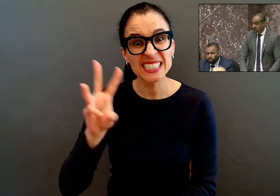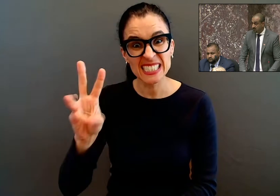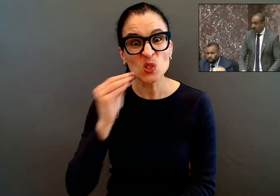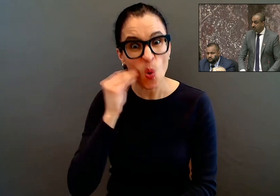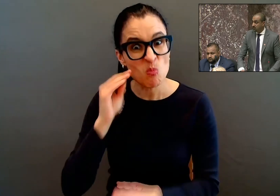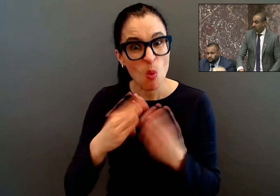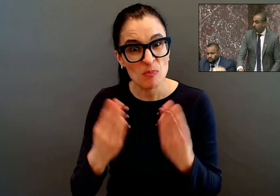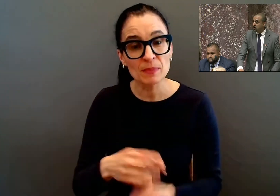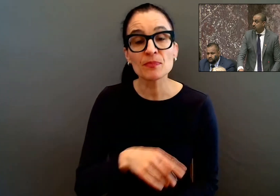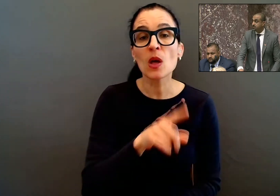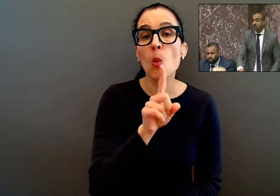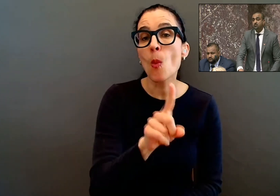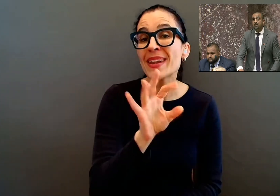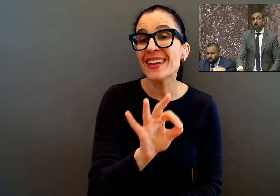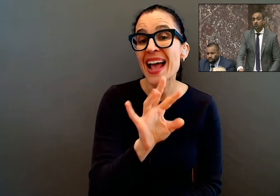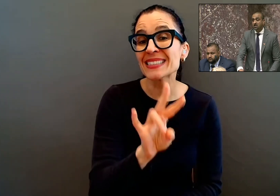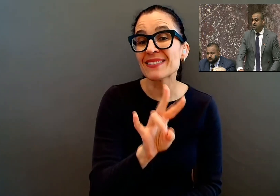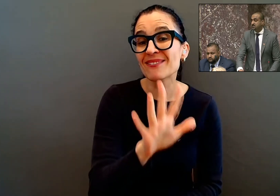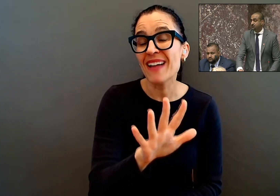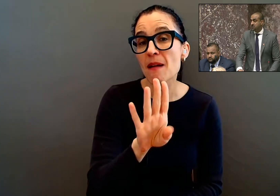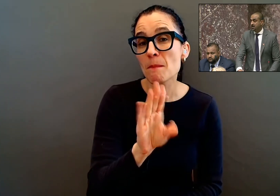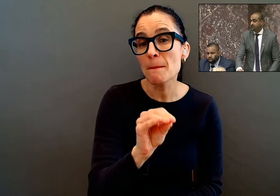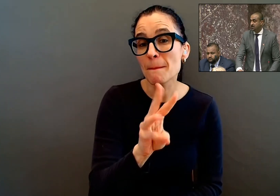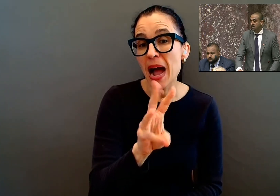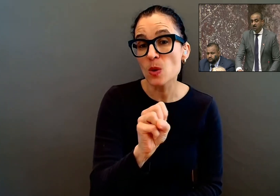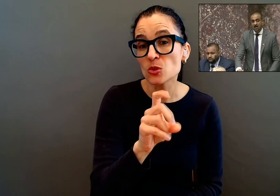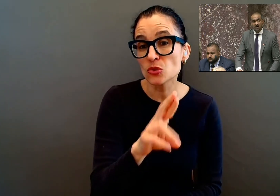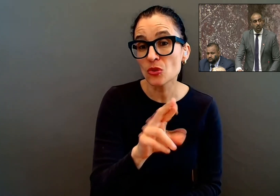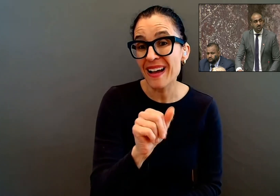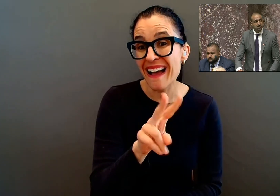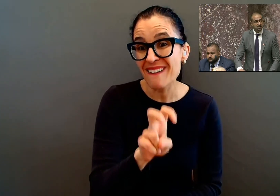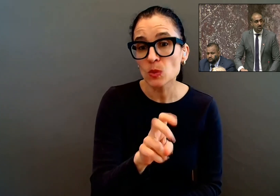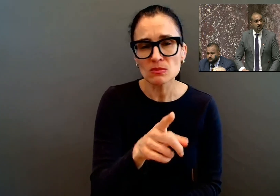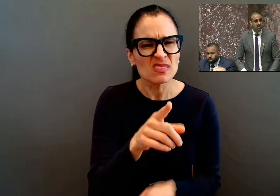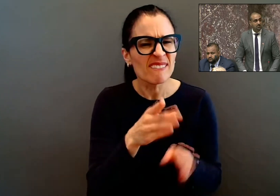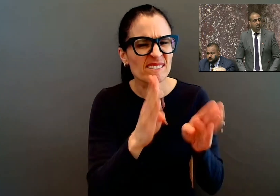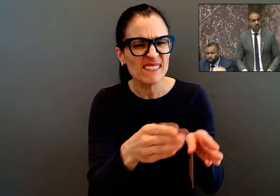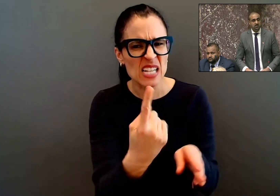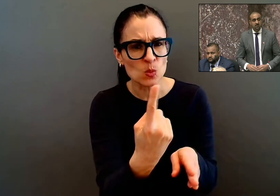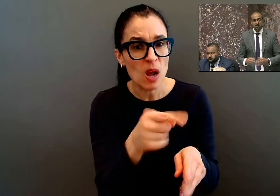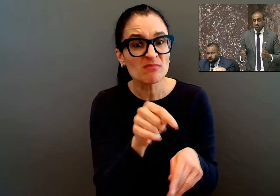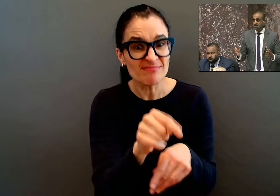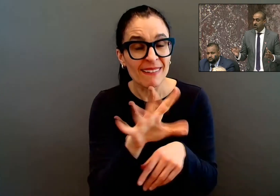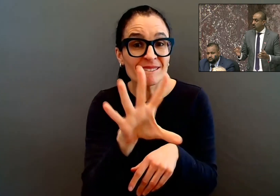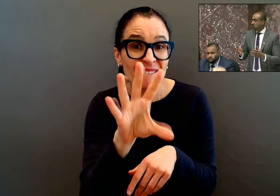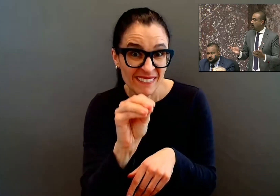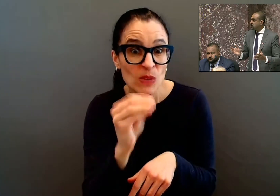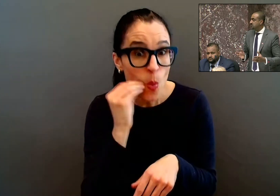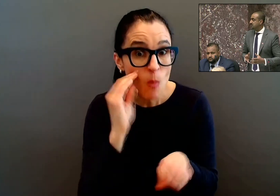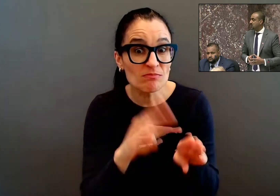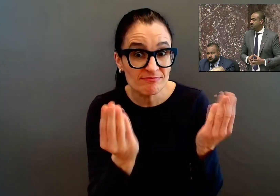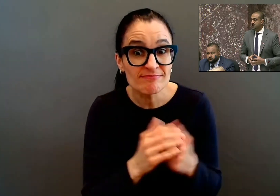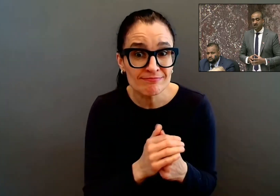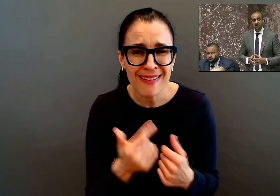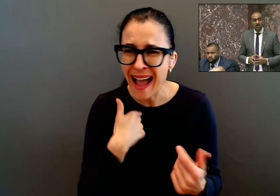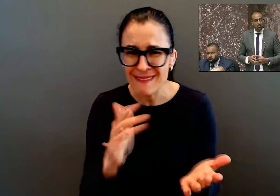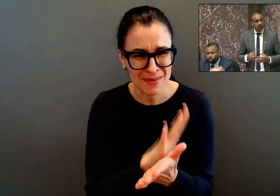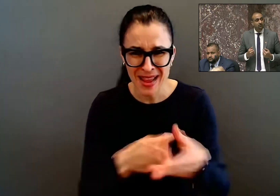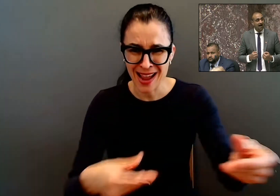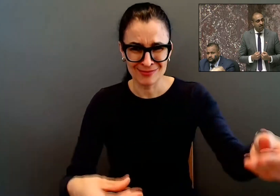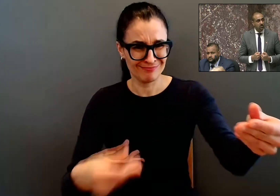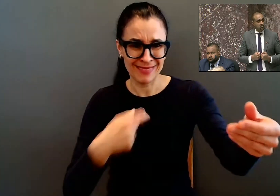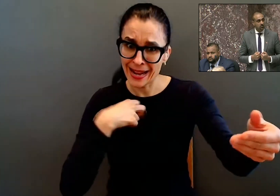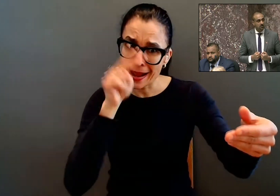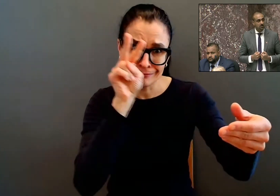pages I can read through, Honourable Speaker, but I know we're limited for time. I will continue to say, members, to the questions that are coming today,